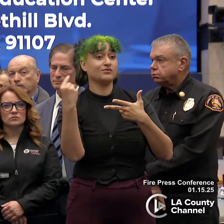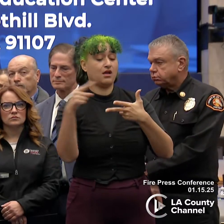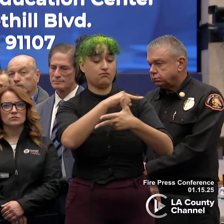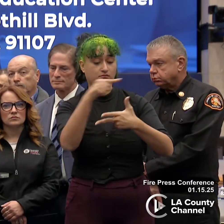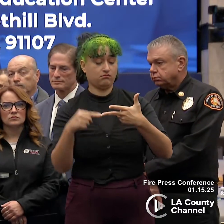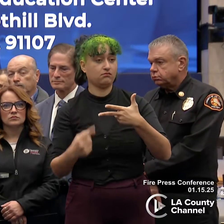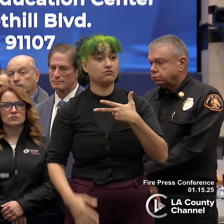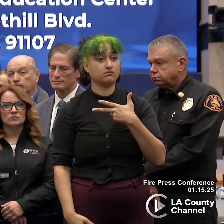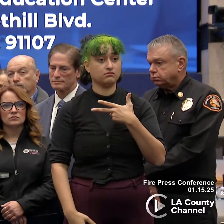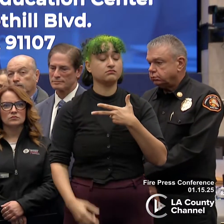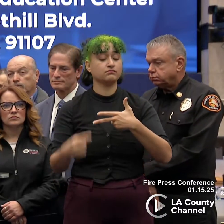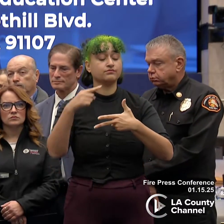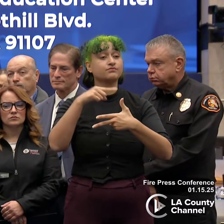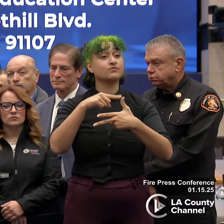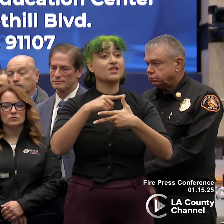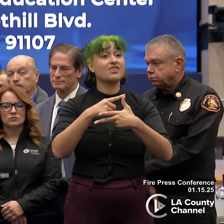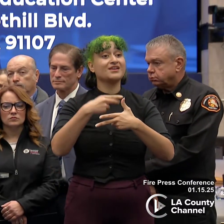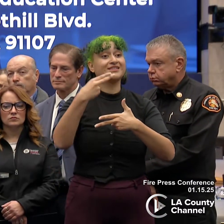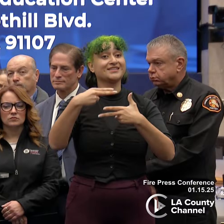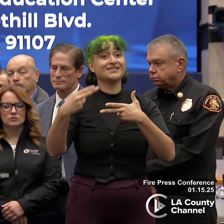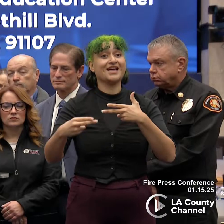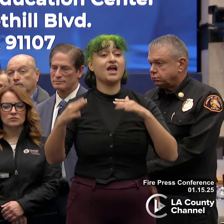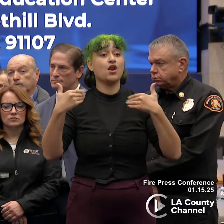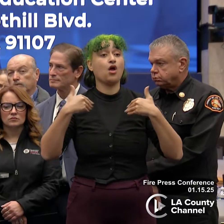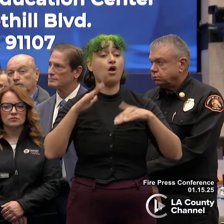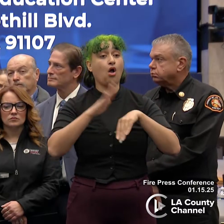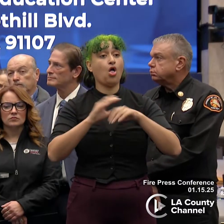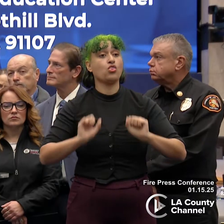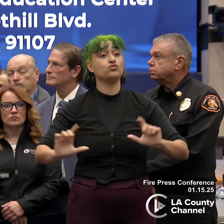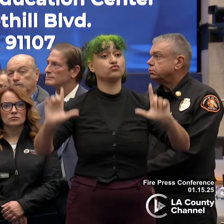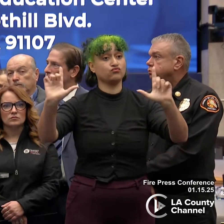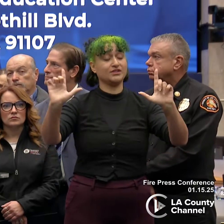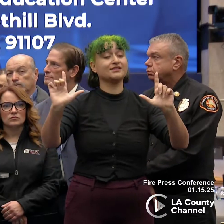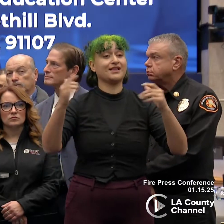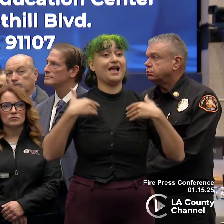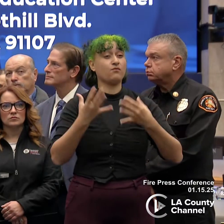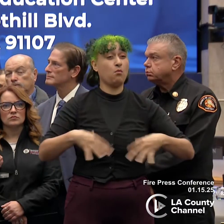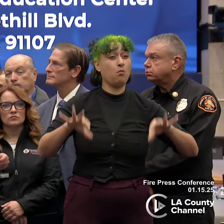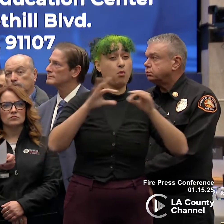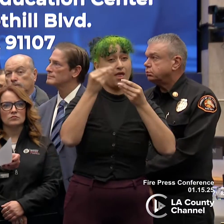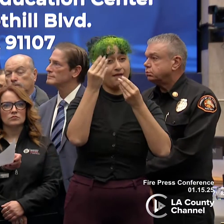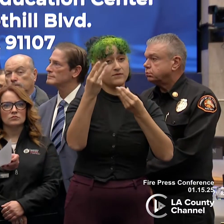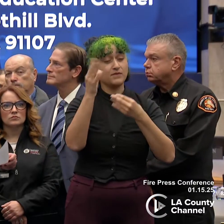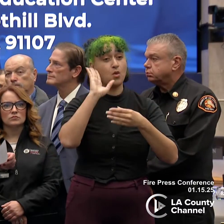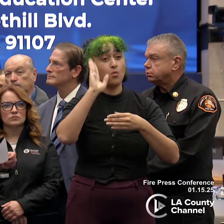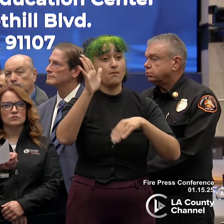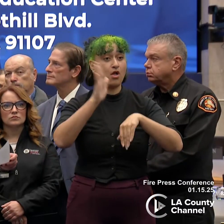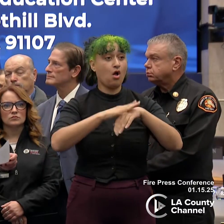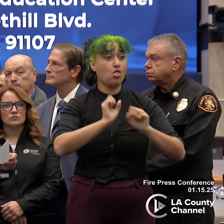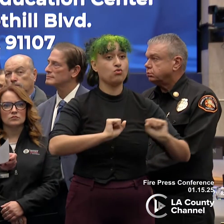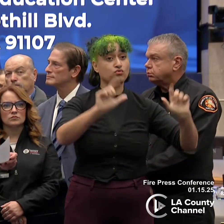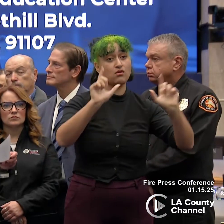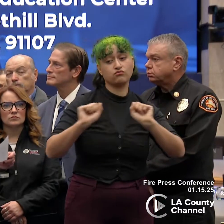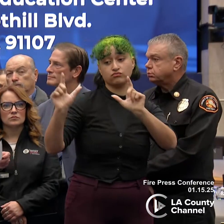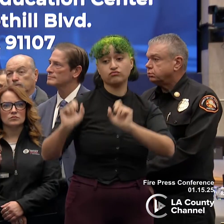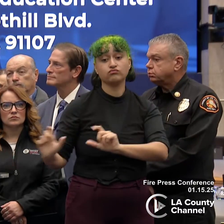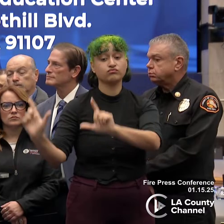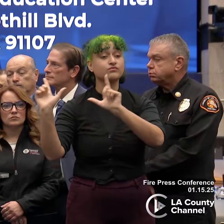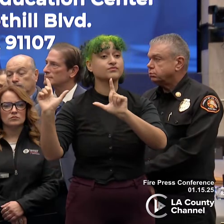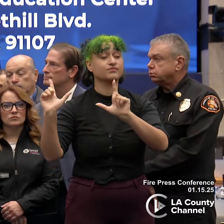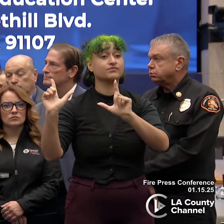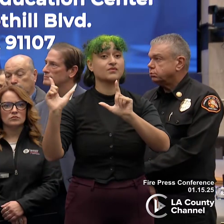outside. There's a slide rotating on the screen that shares the important information that will be on those signs. As